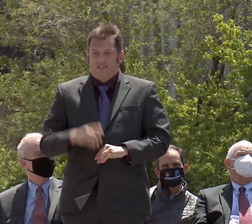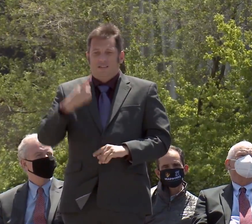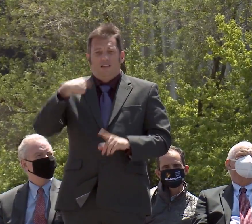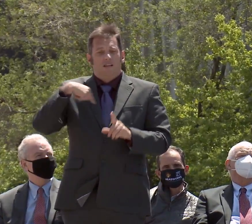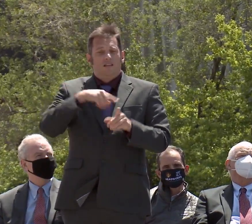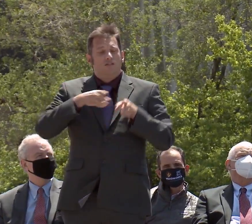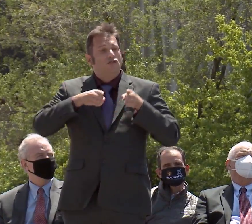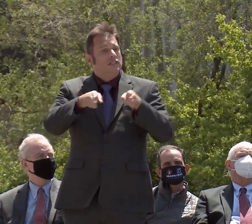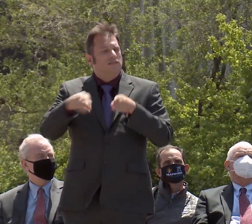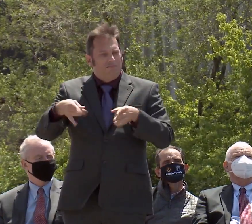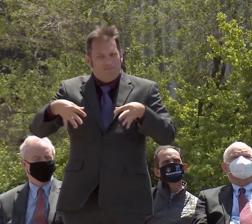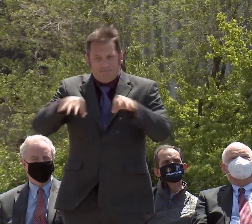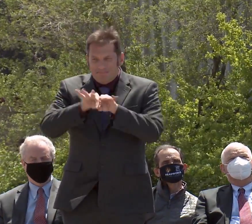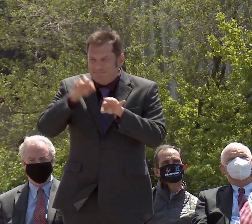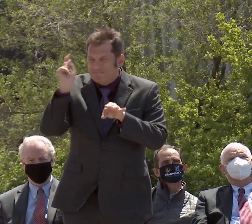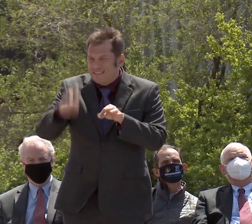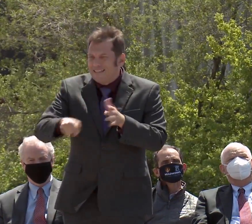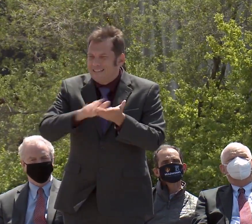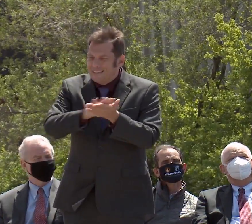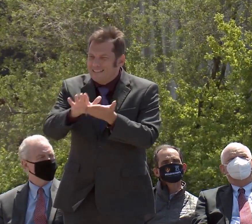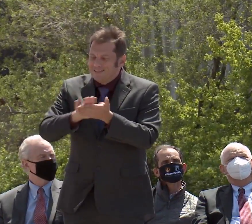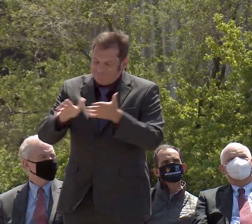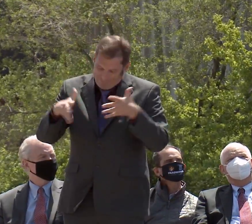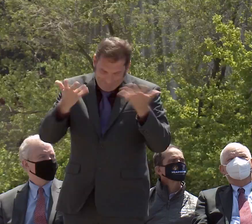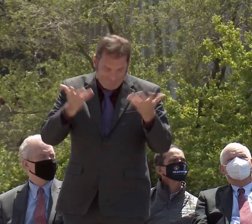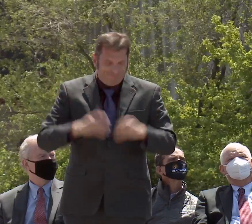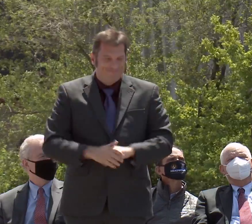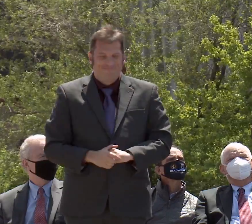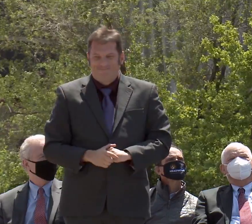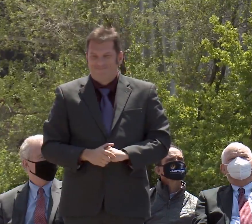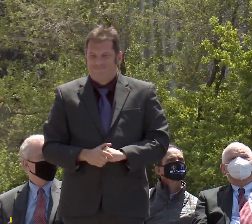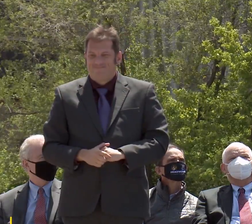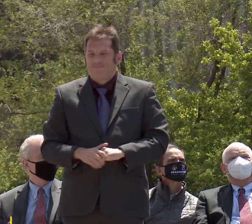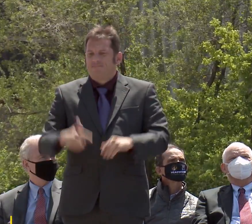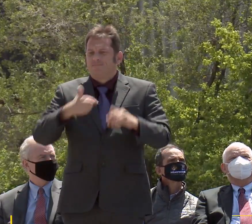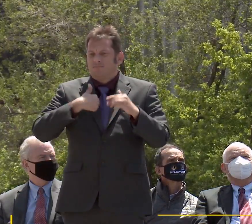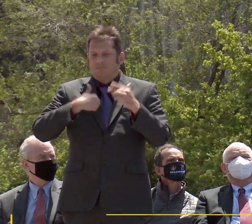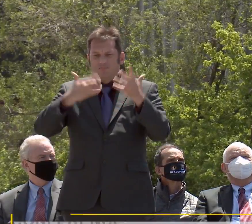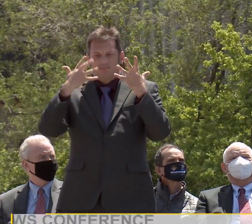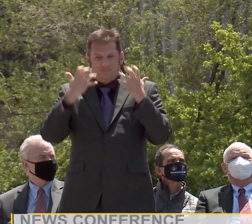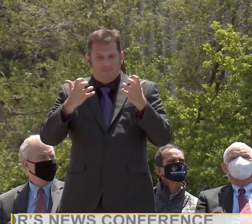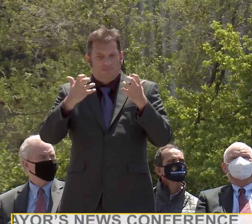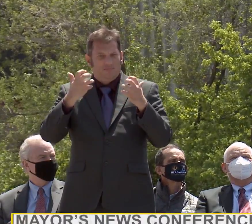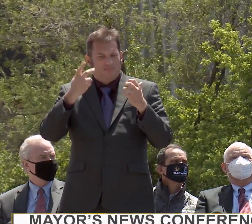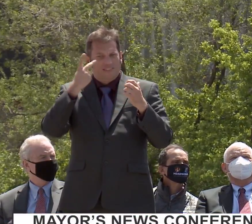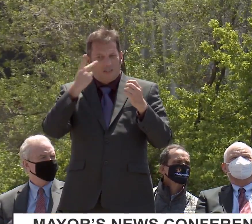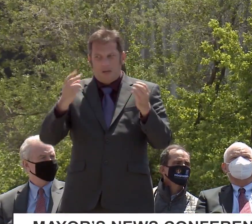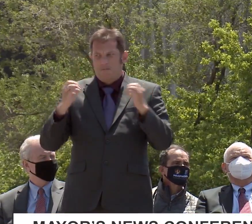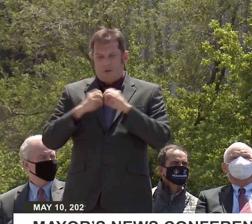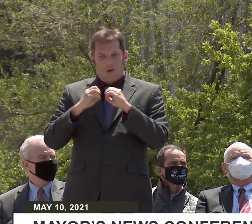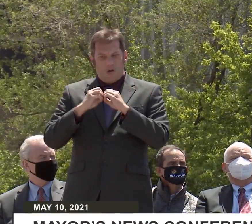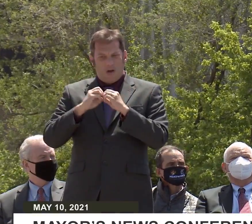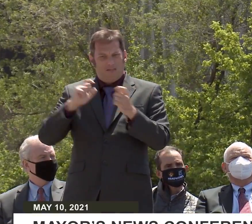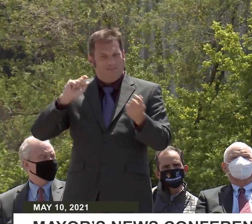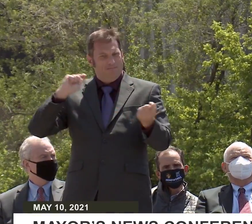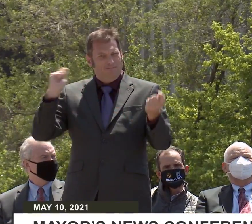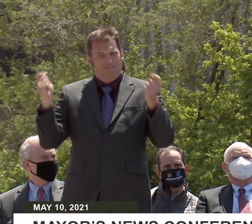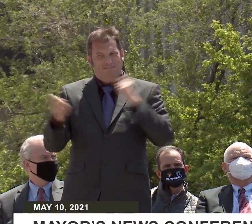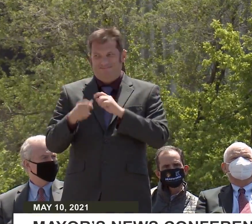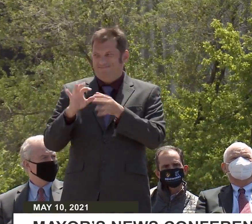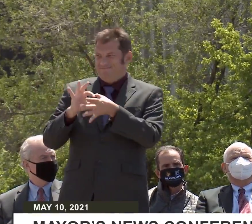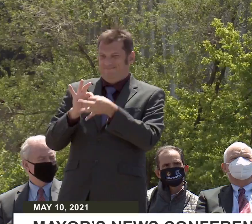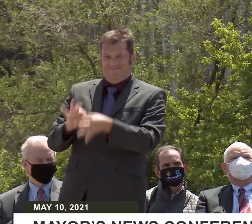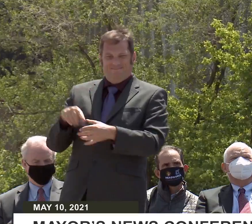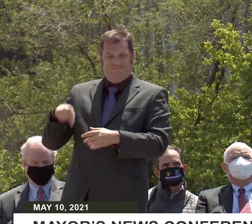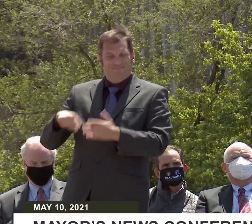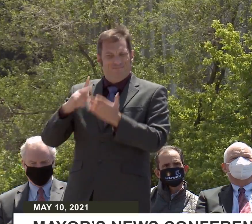I also want to let you know that we want to see more of these great transformative projects come with DPW. We know they benefit not